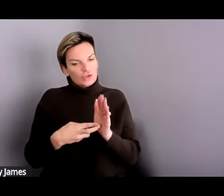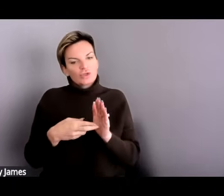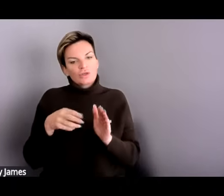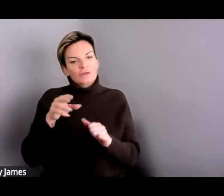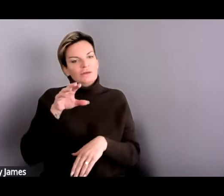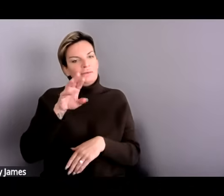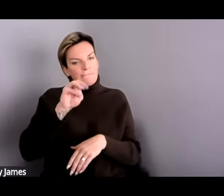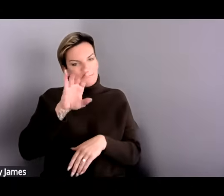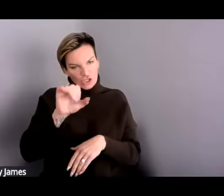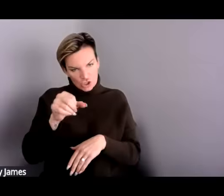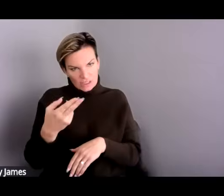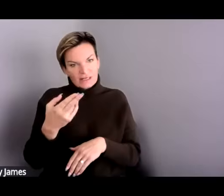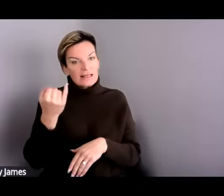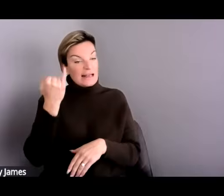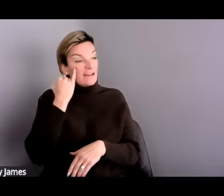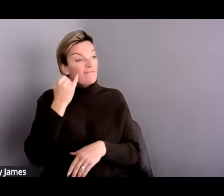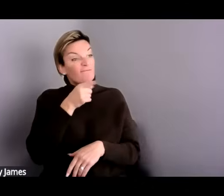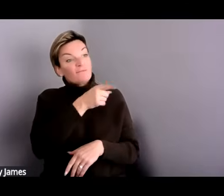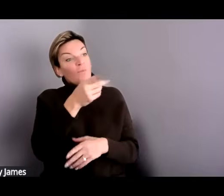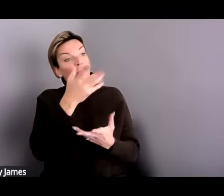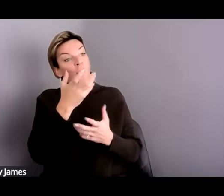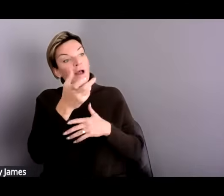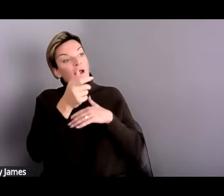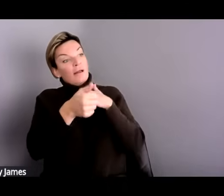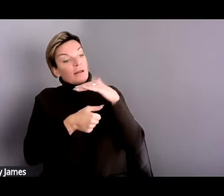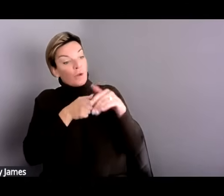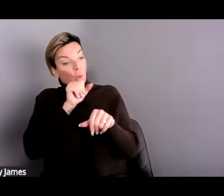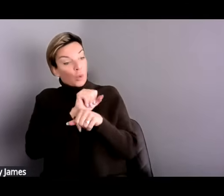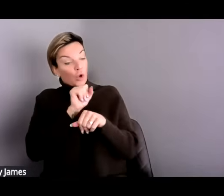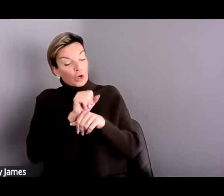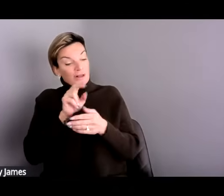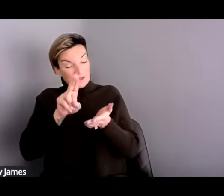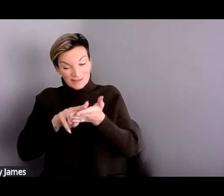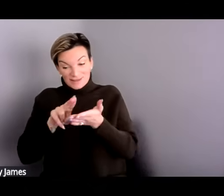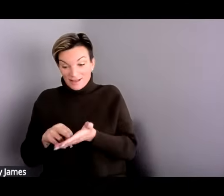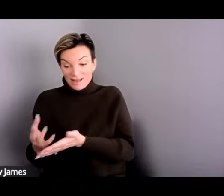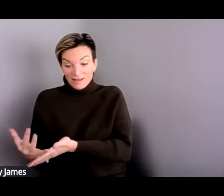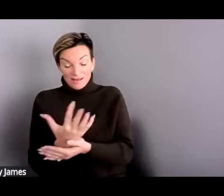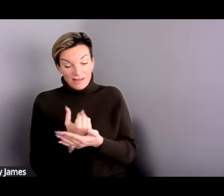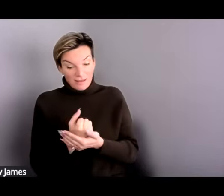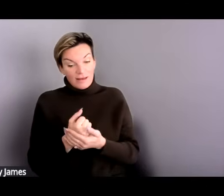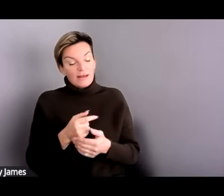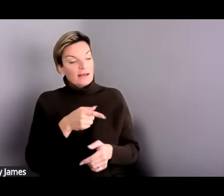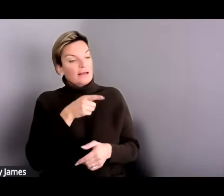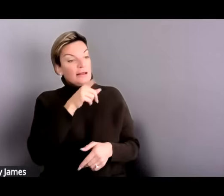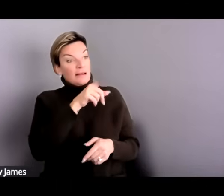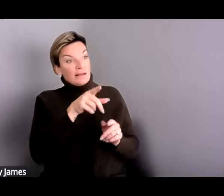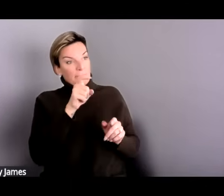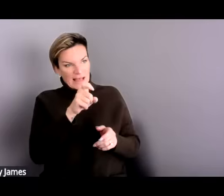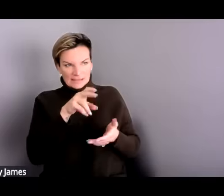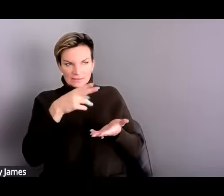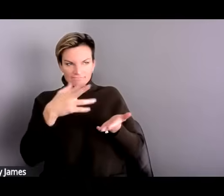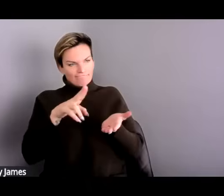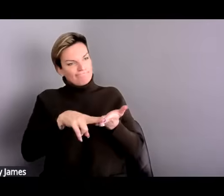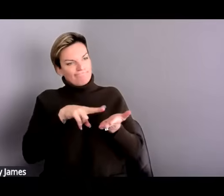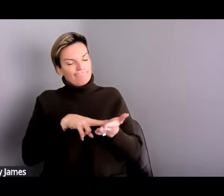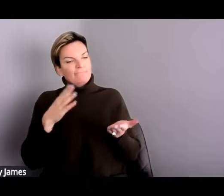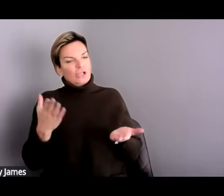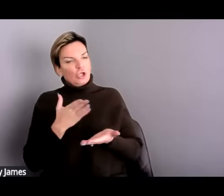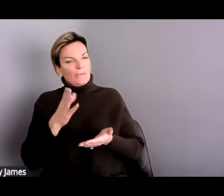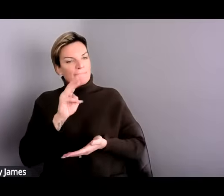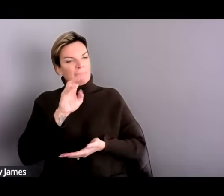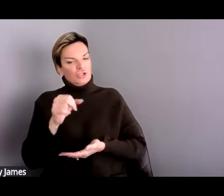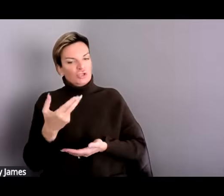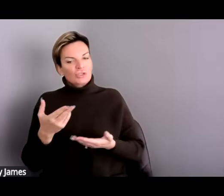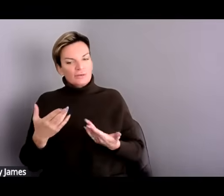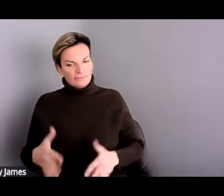you're going to employ signature gatherers. And furthermore, it would require those companies to